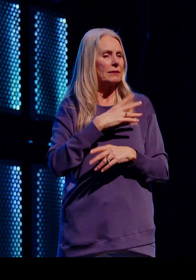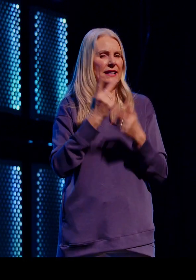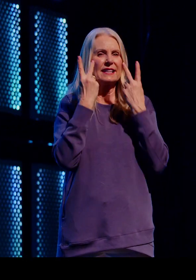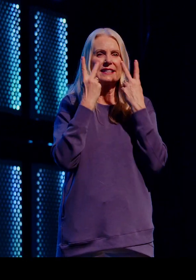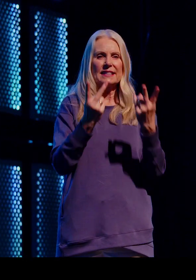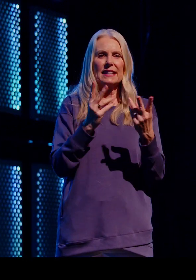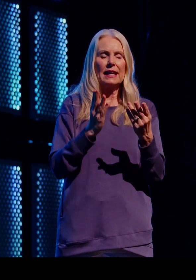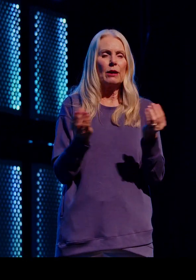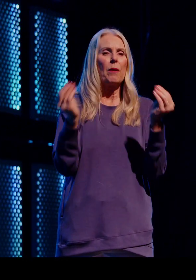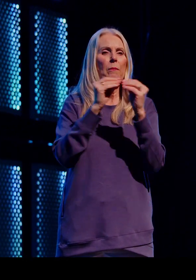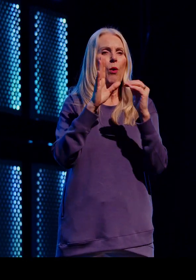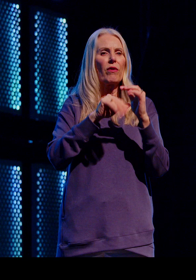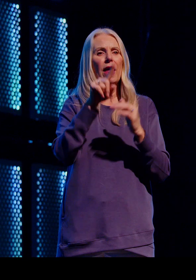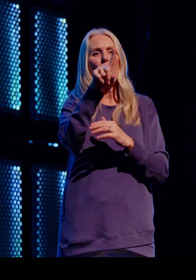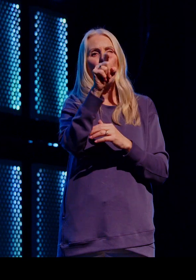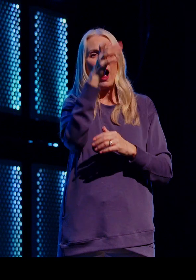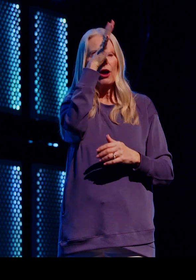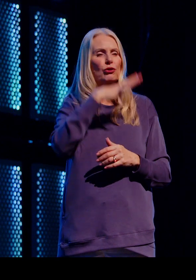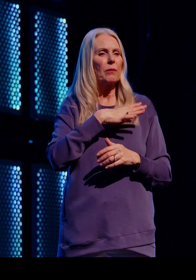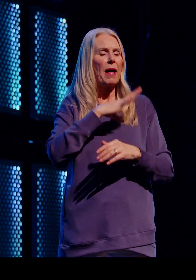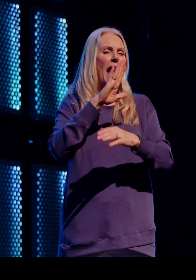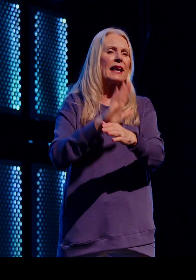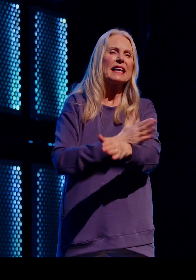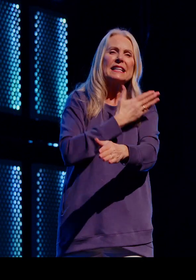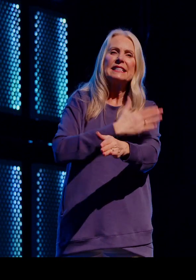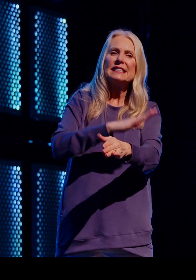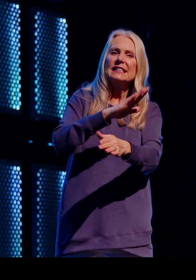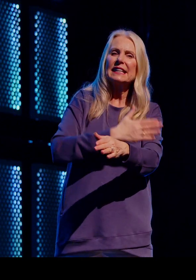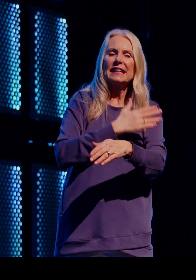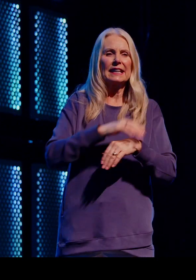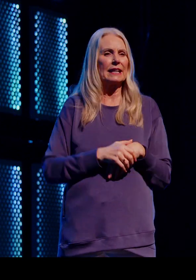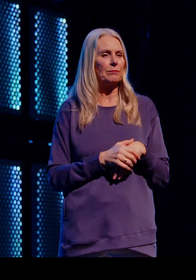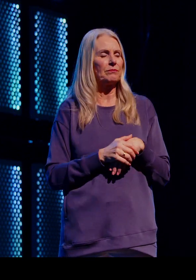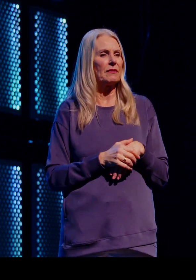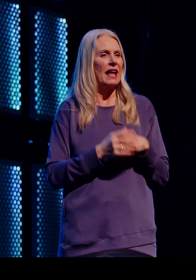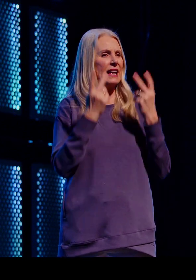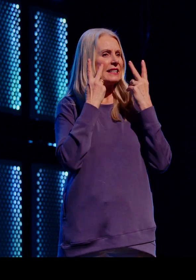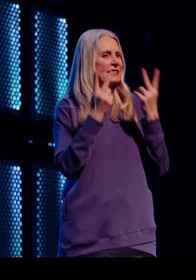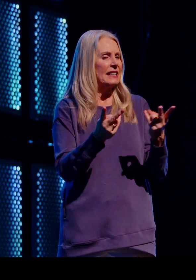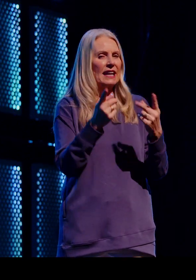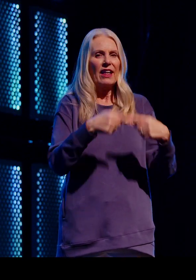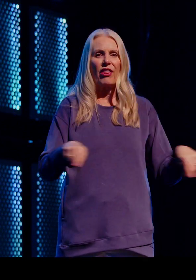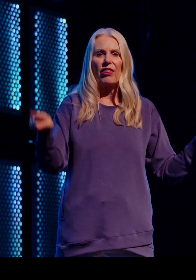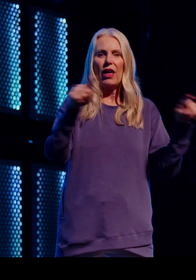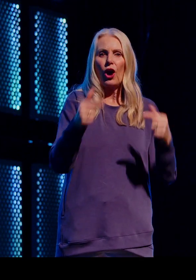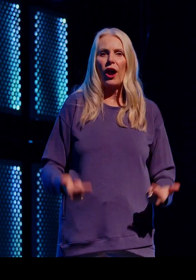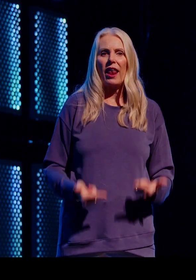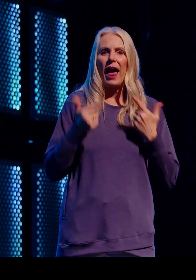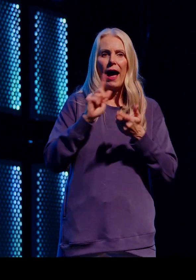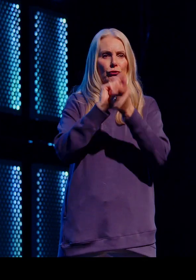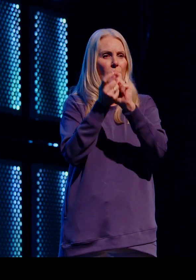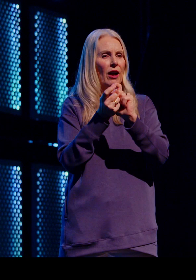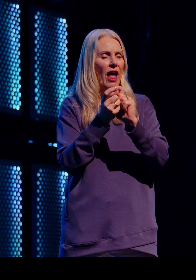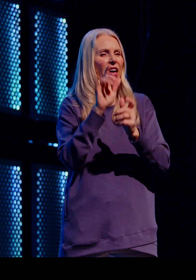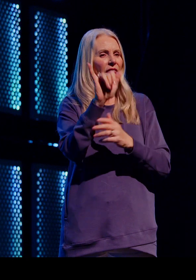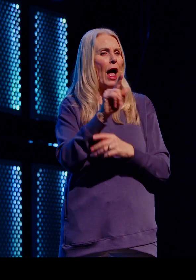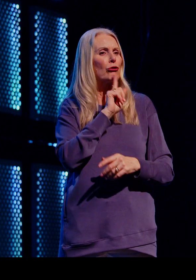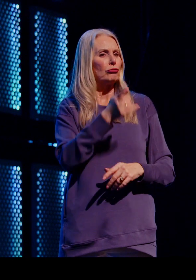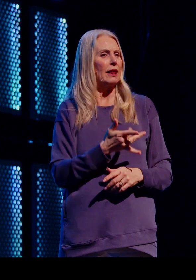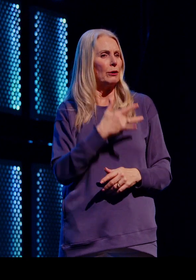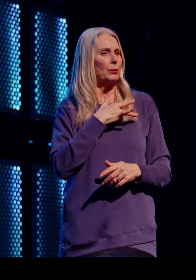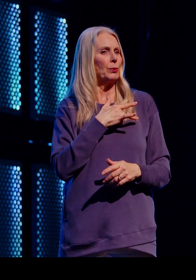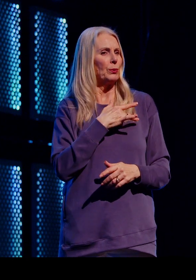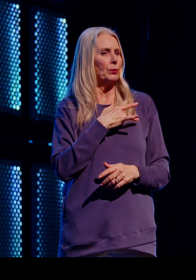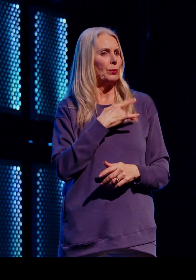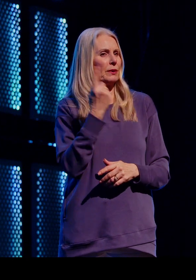guys on stage singing. Seeing 100 guys' lives that have been transformed, it does something to you, doesn't